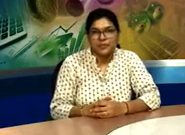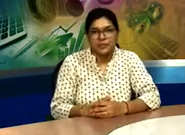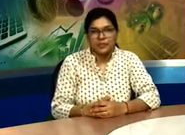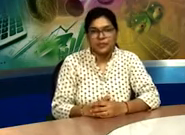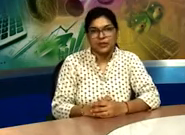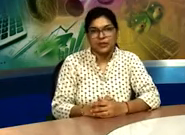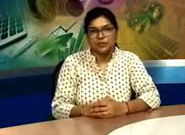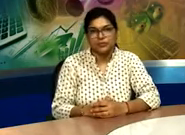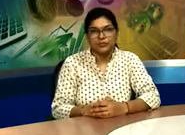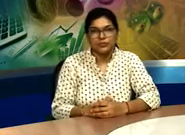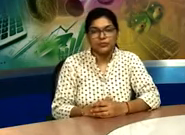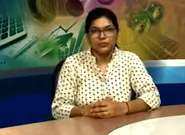there.